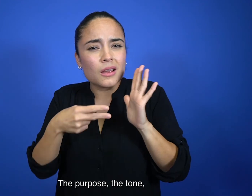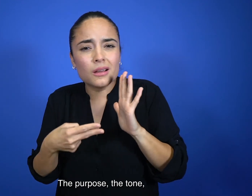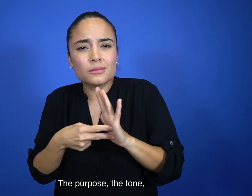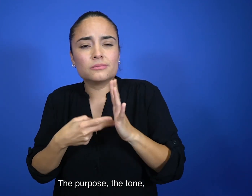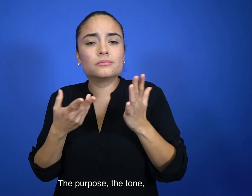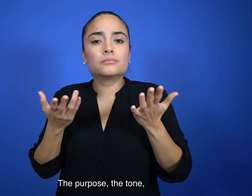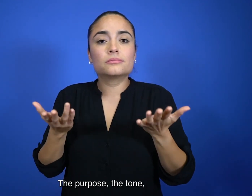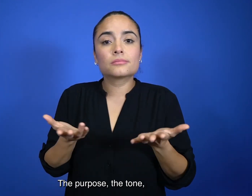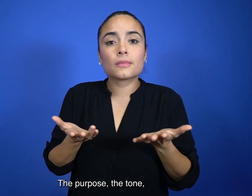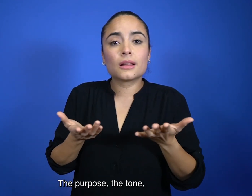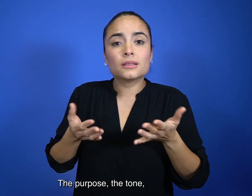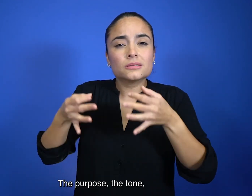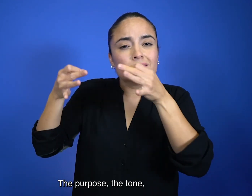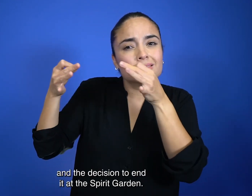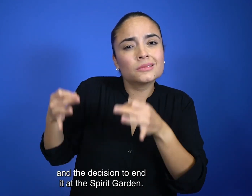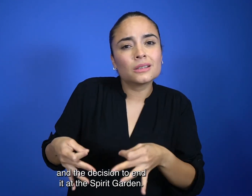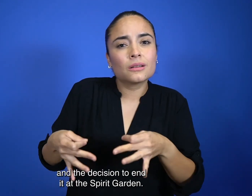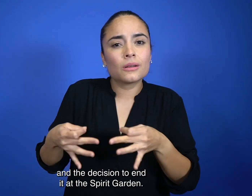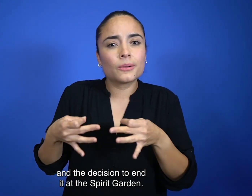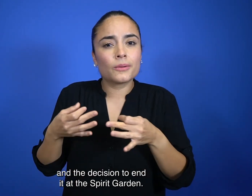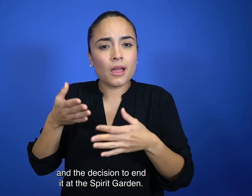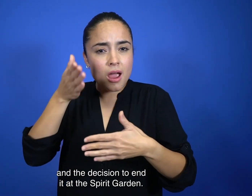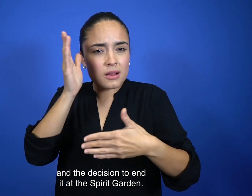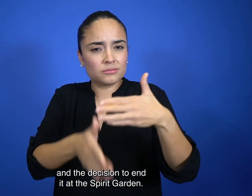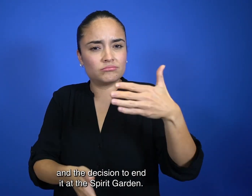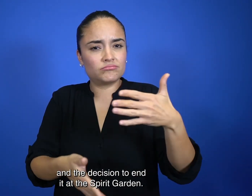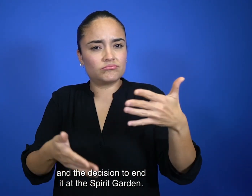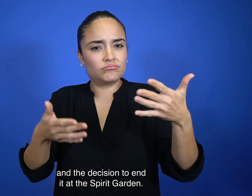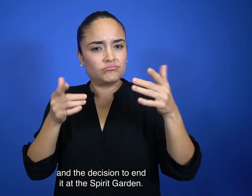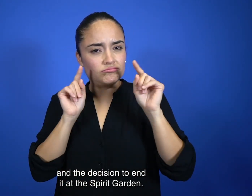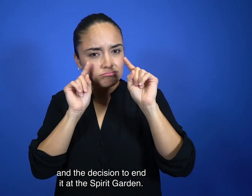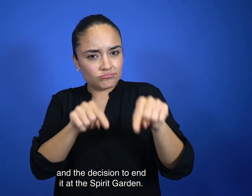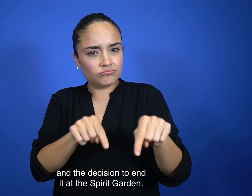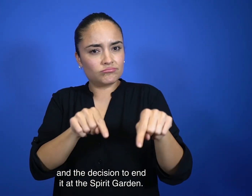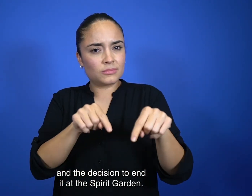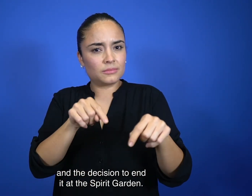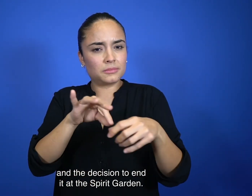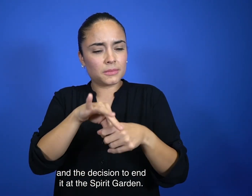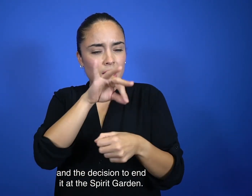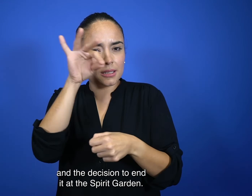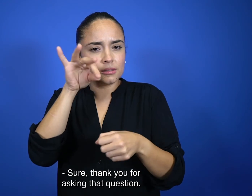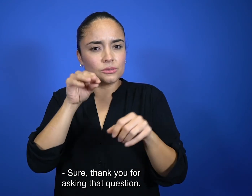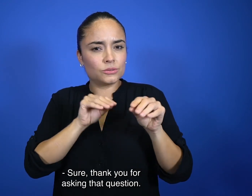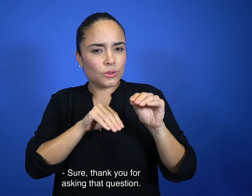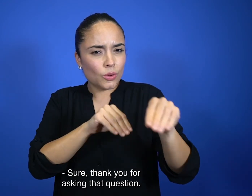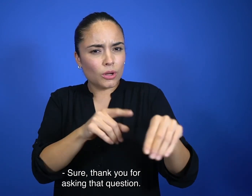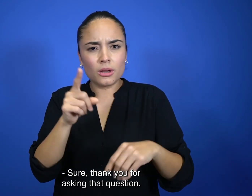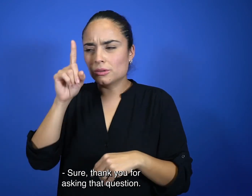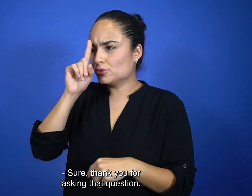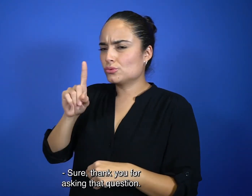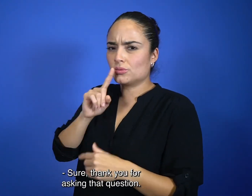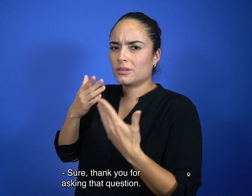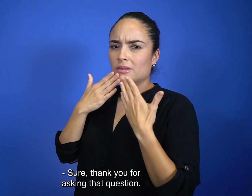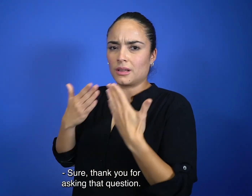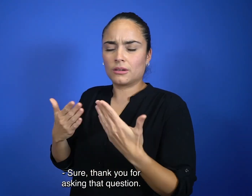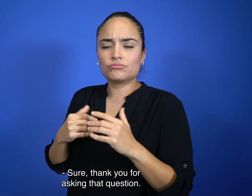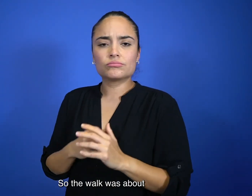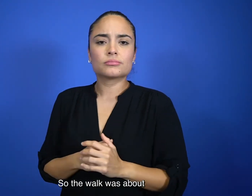the tone, and the decision to end it at the spirit garden? Sure. Thank you for asking that question. So